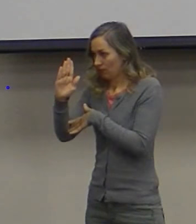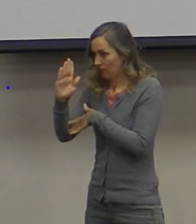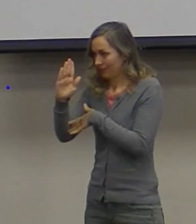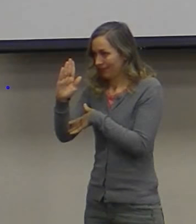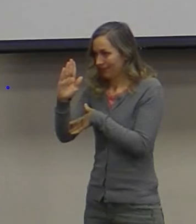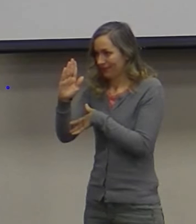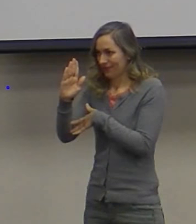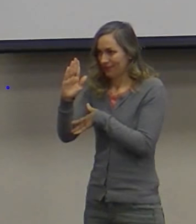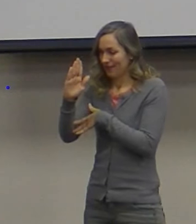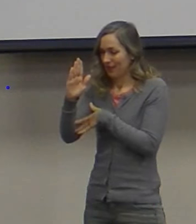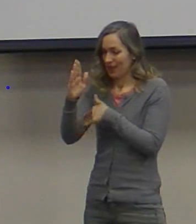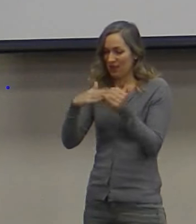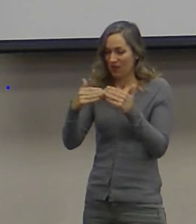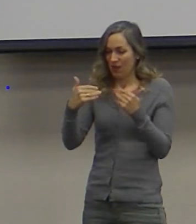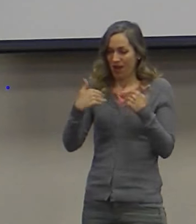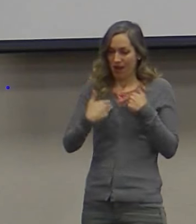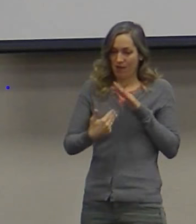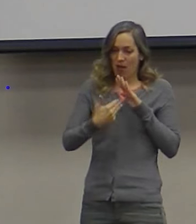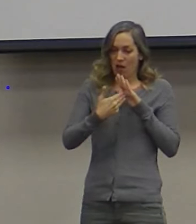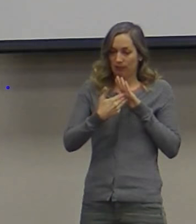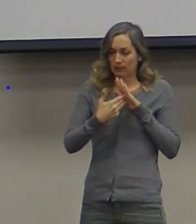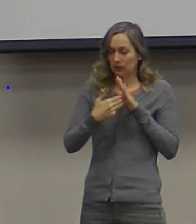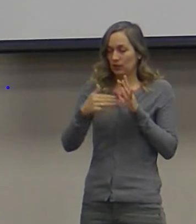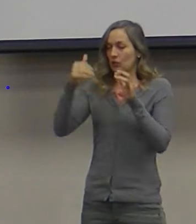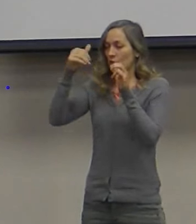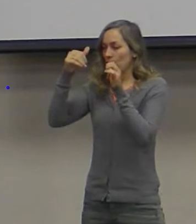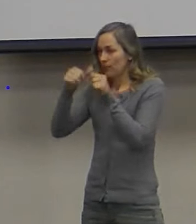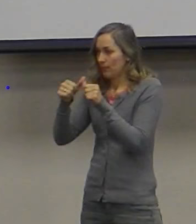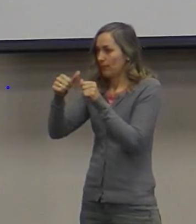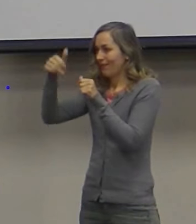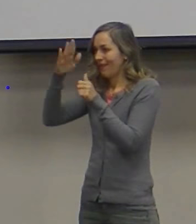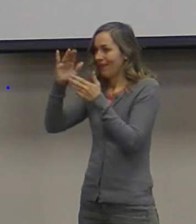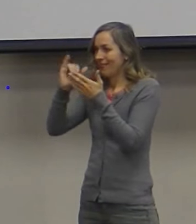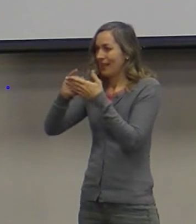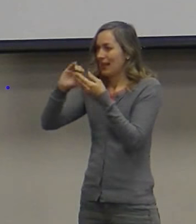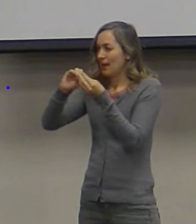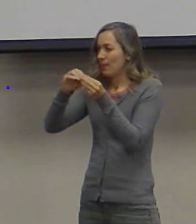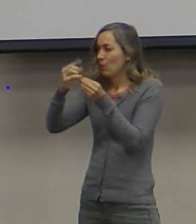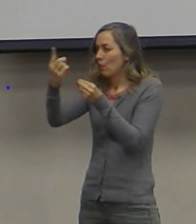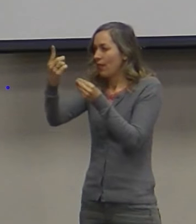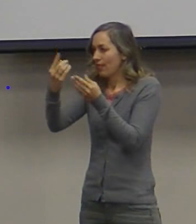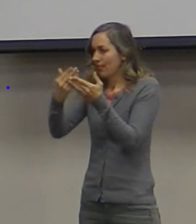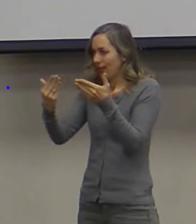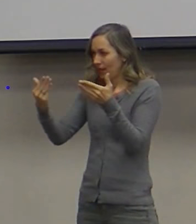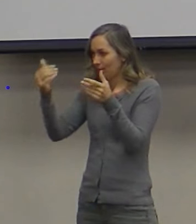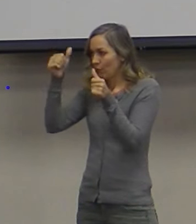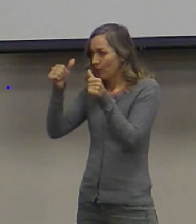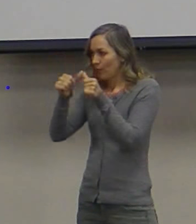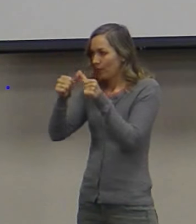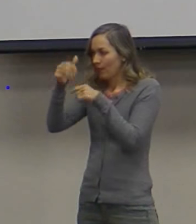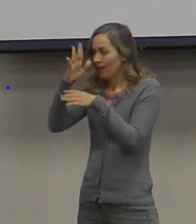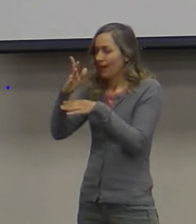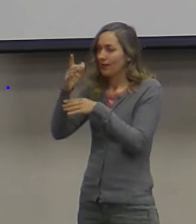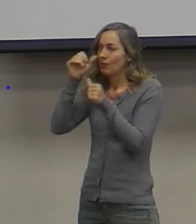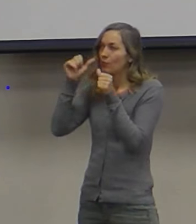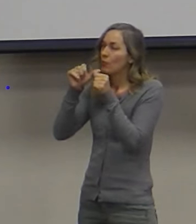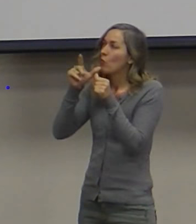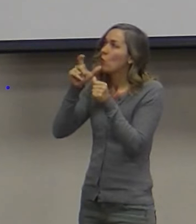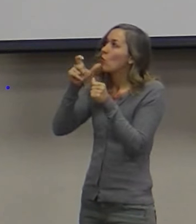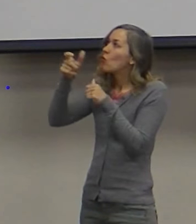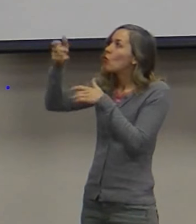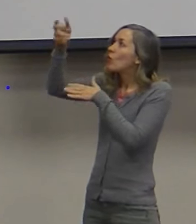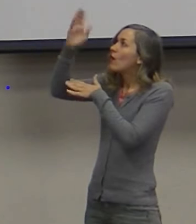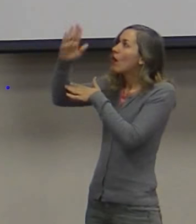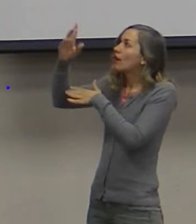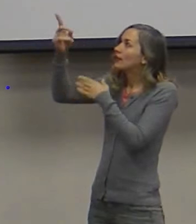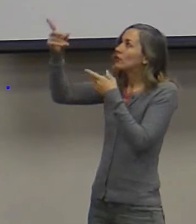life, not just in those situations, the number one thing, remember God. Amos remembered who God is, that God is